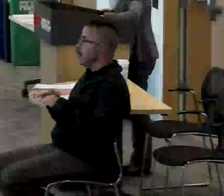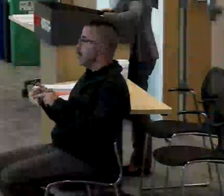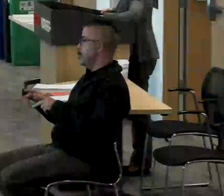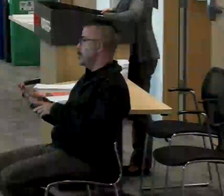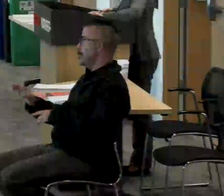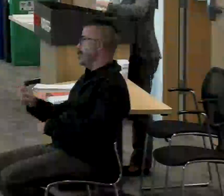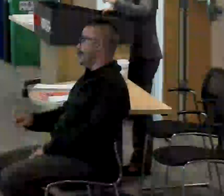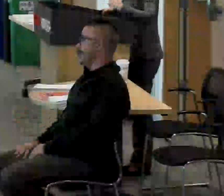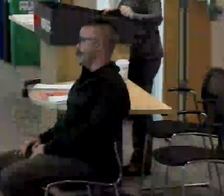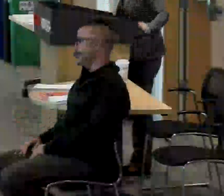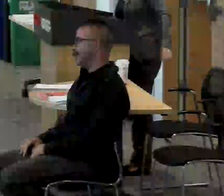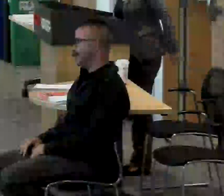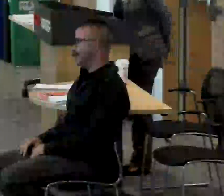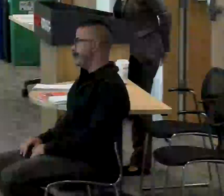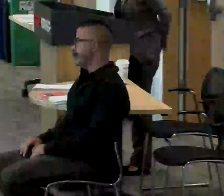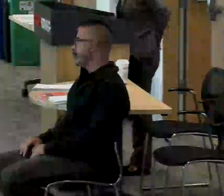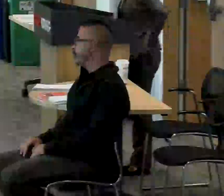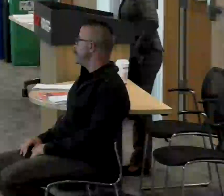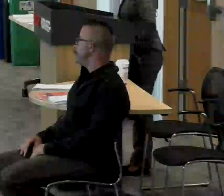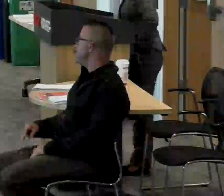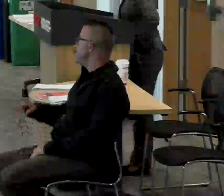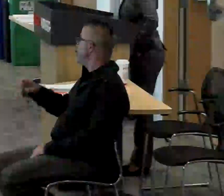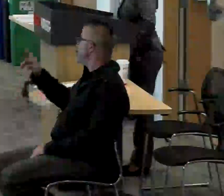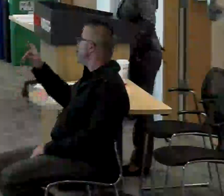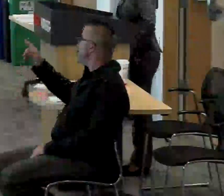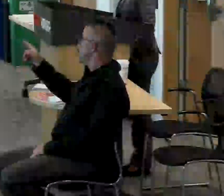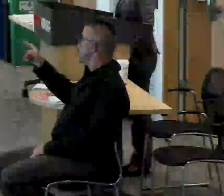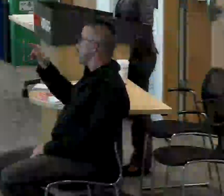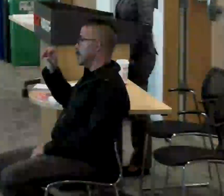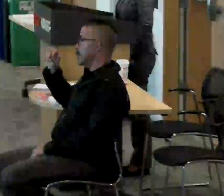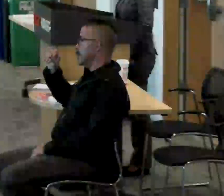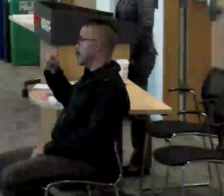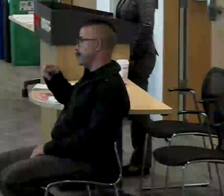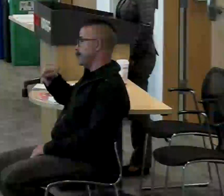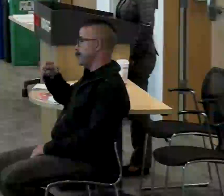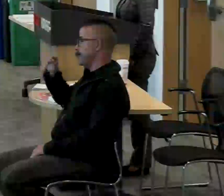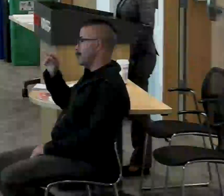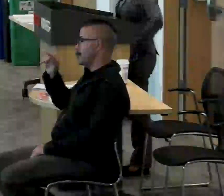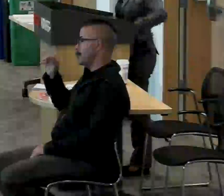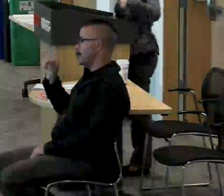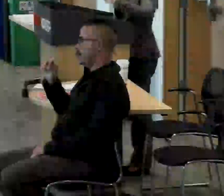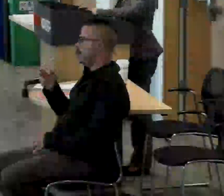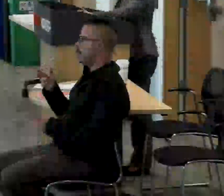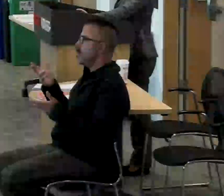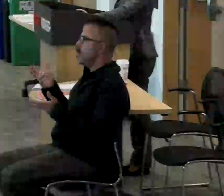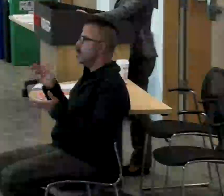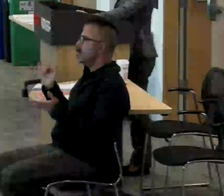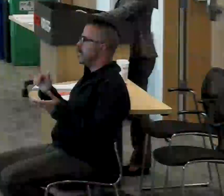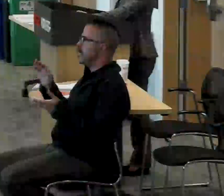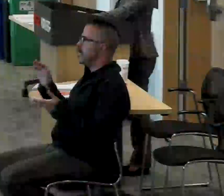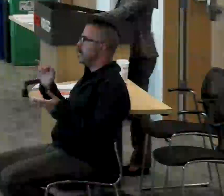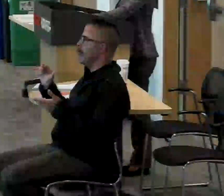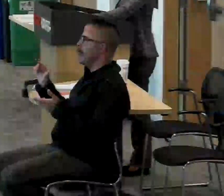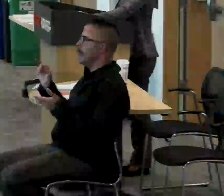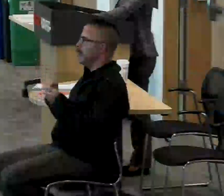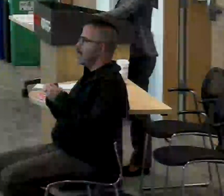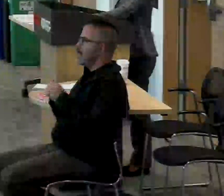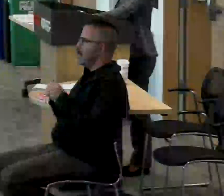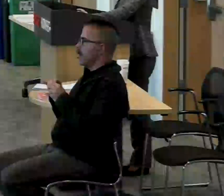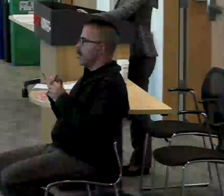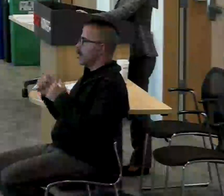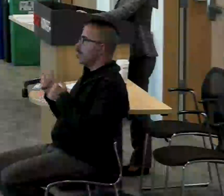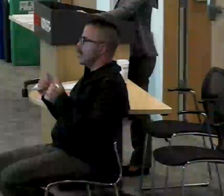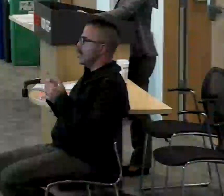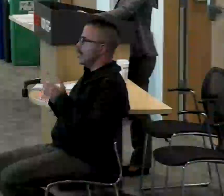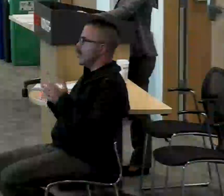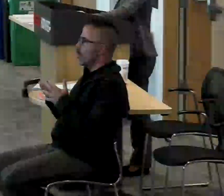needs are. Christina, what if someone asked what the bill number is that's currently going through Congress? Oh, I don't know that.